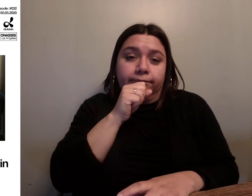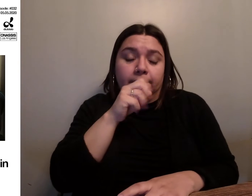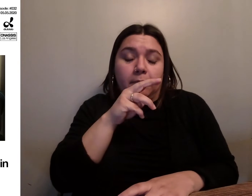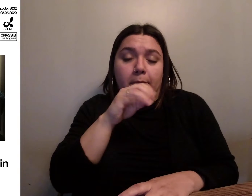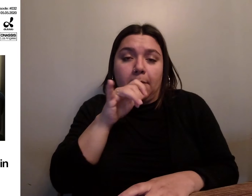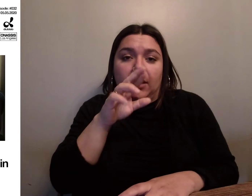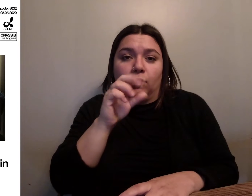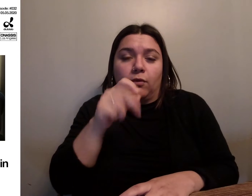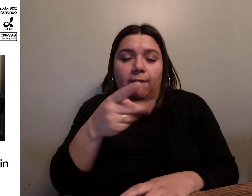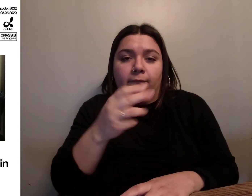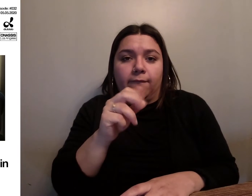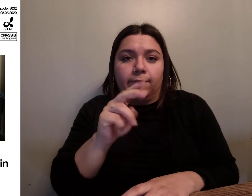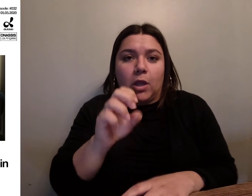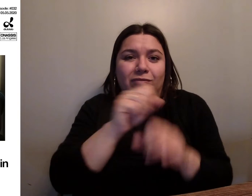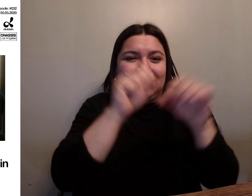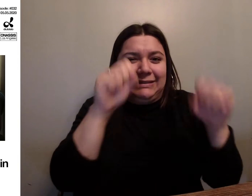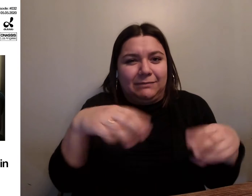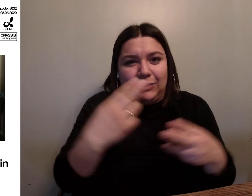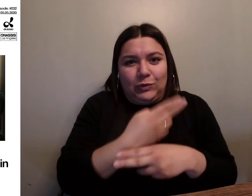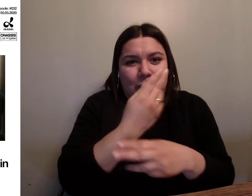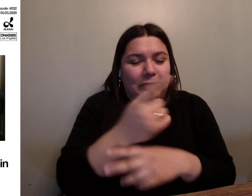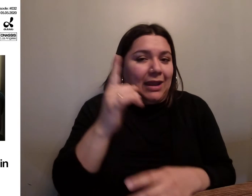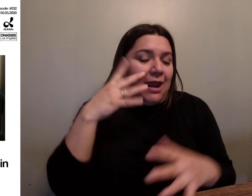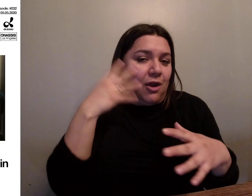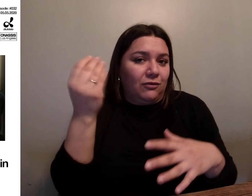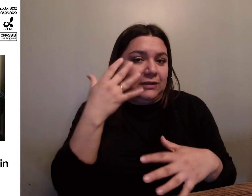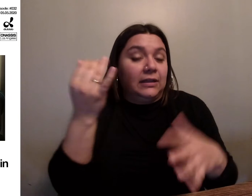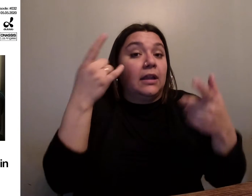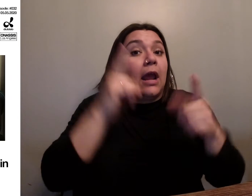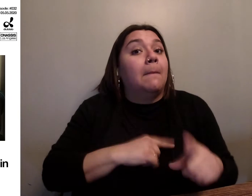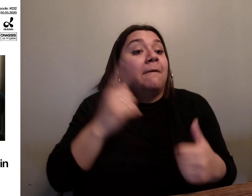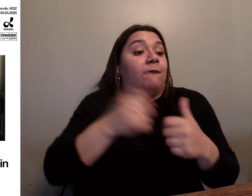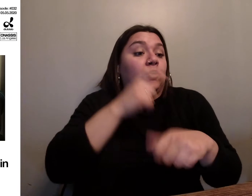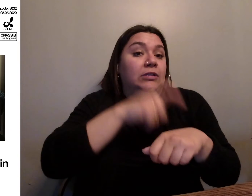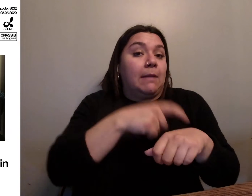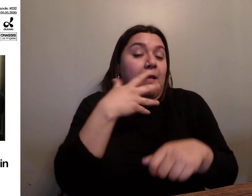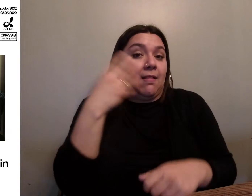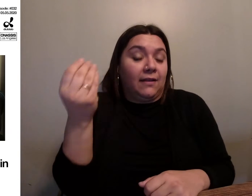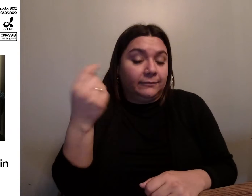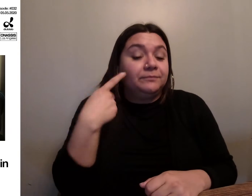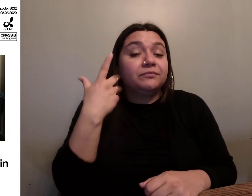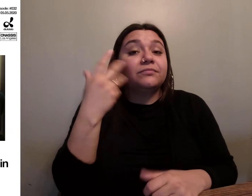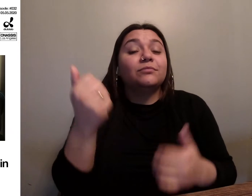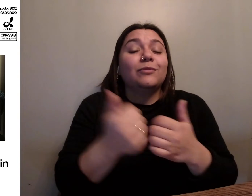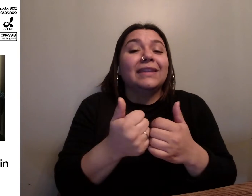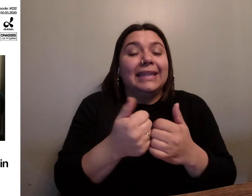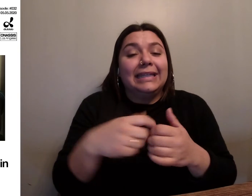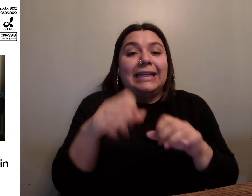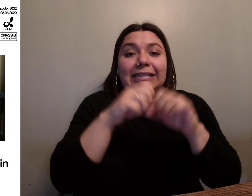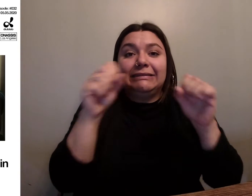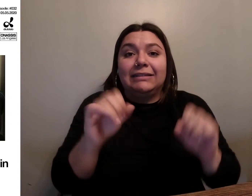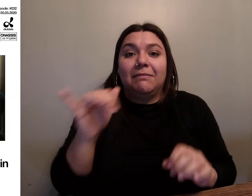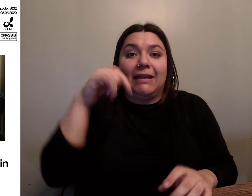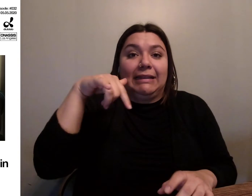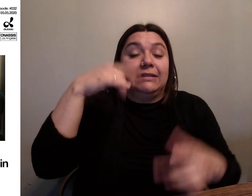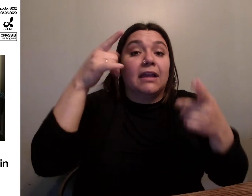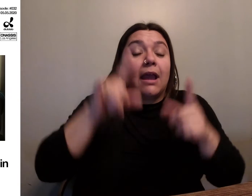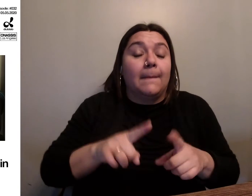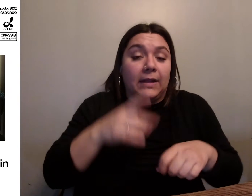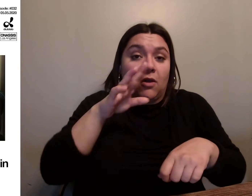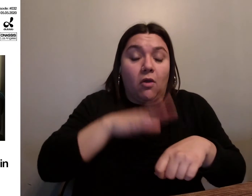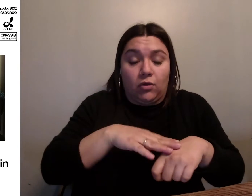time, I went out with a system like this. And when I turned on the recorder and heard that sound, it changed my